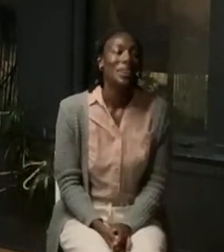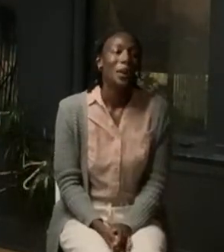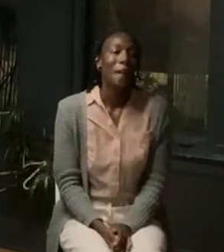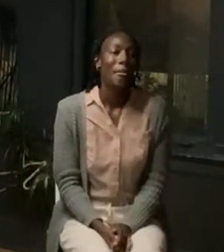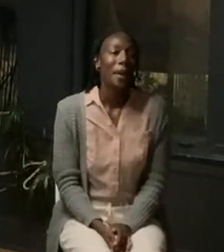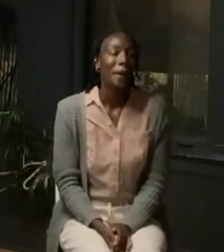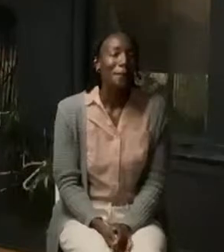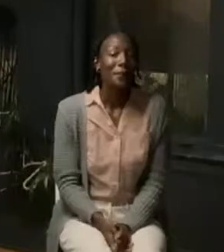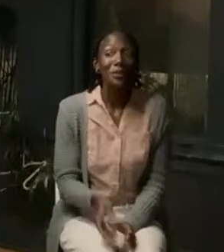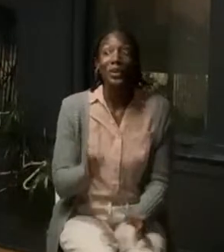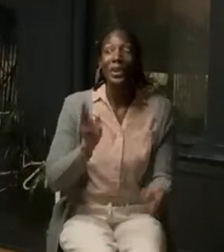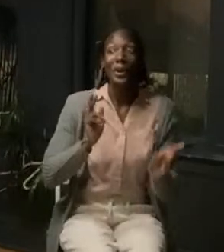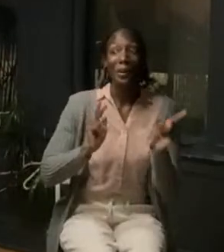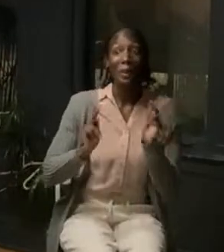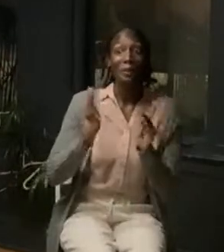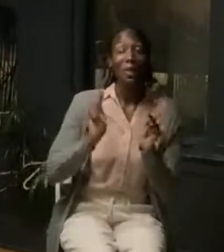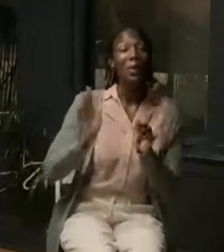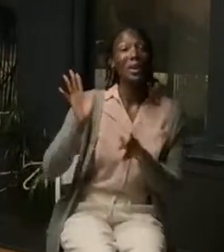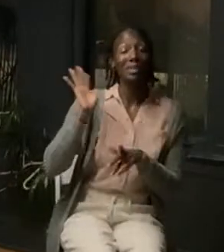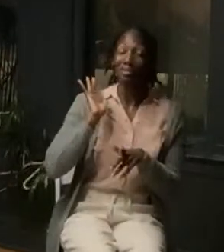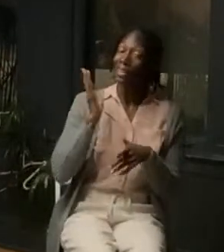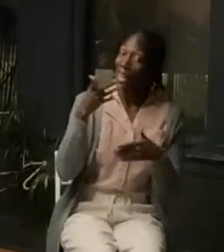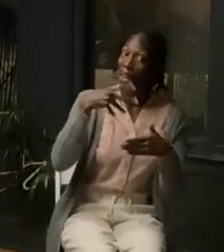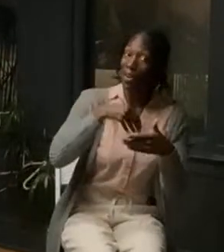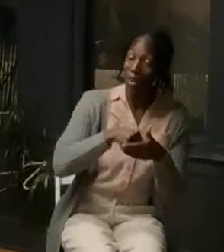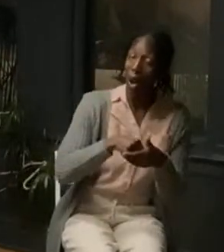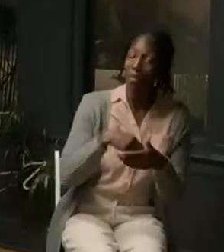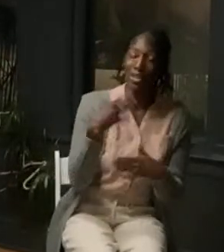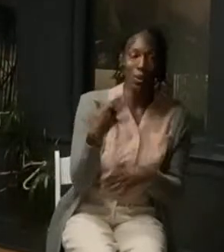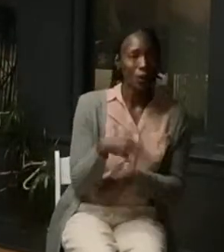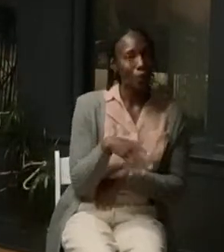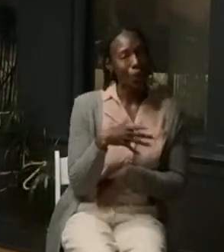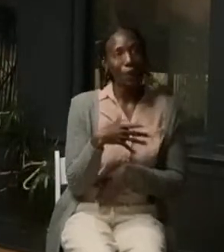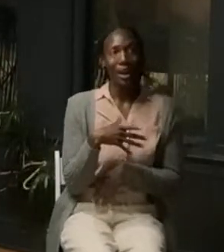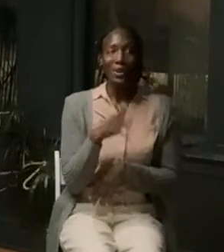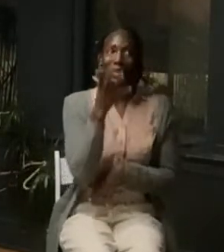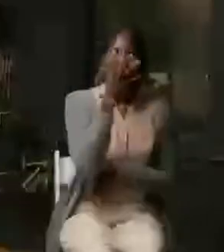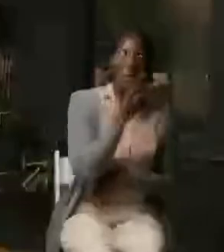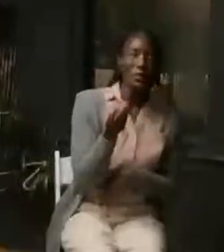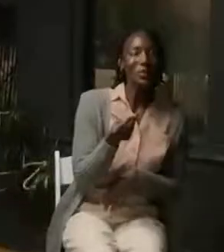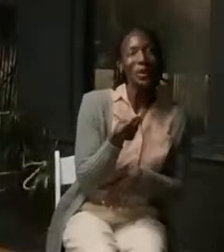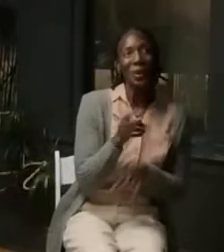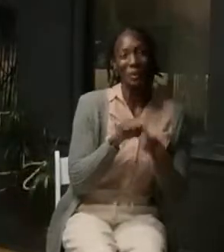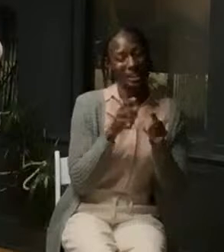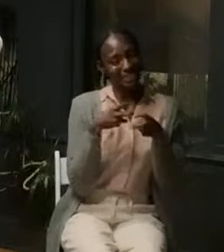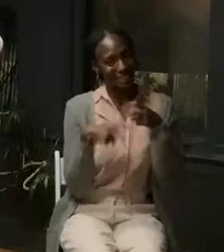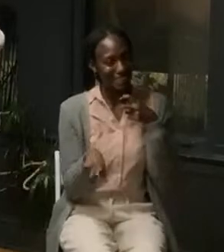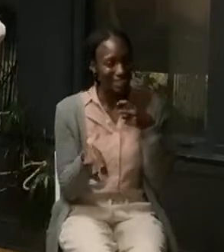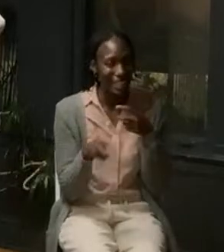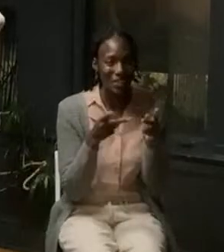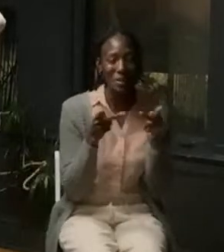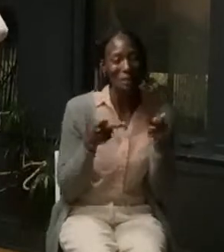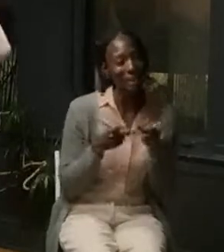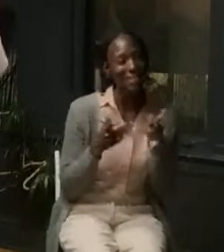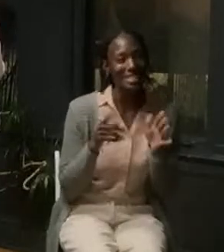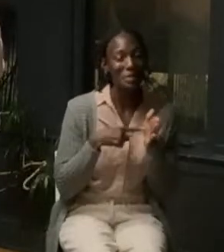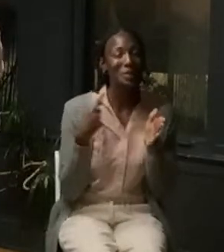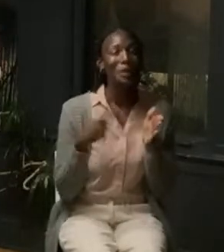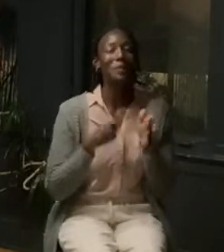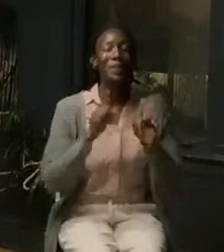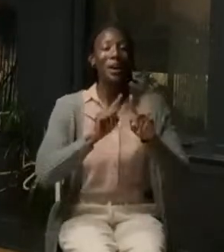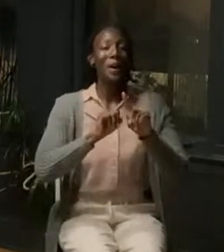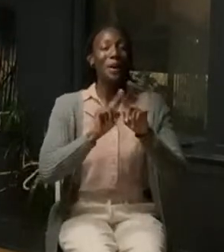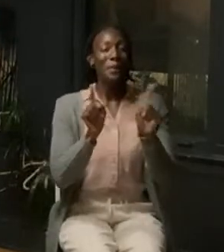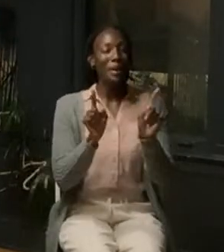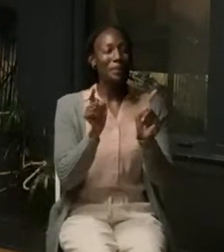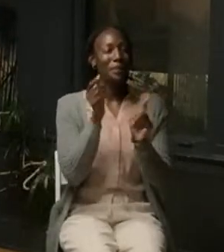Those who were part of it are laughing because it was a fraught and beautiful place and time. But the thing is that I think about, in